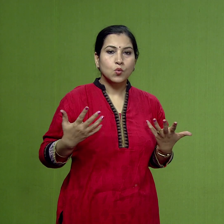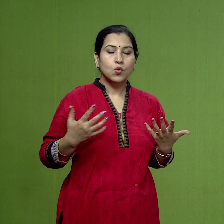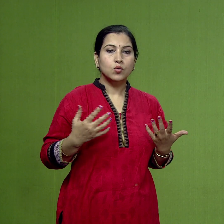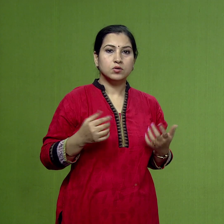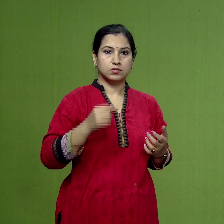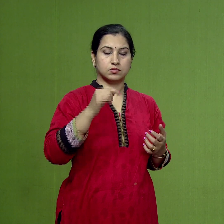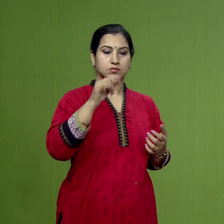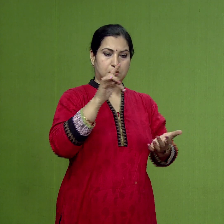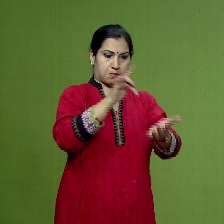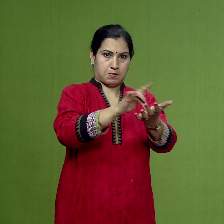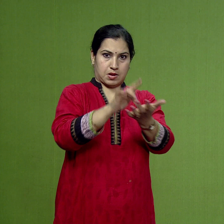extent.